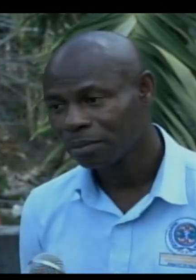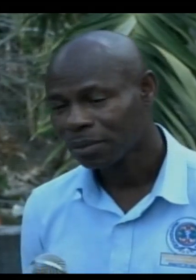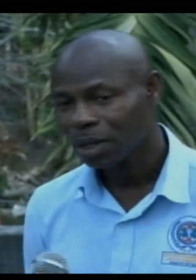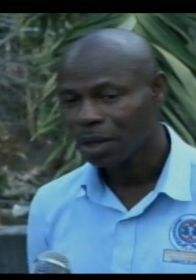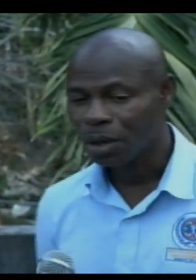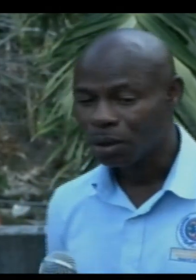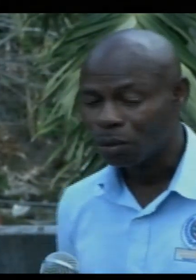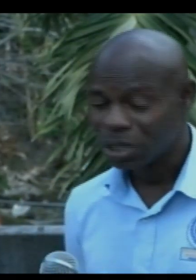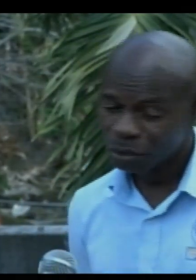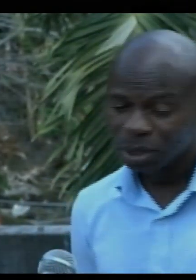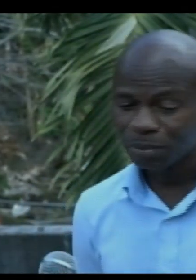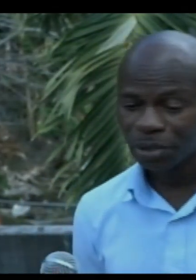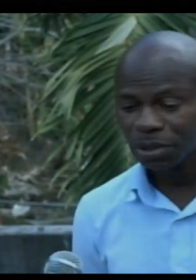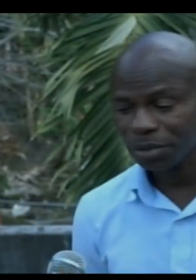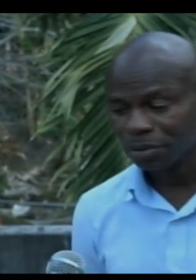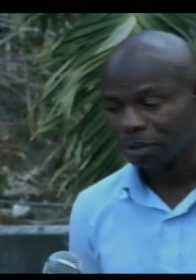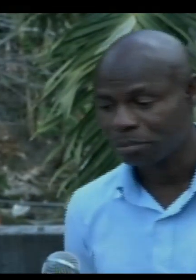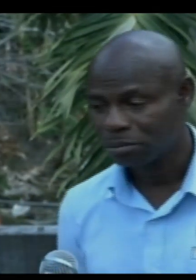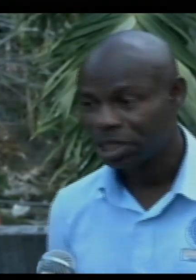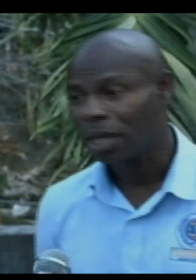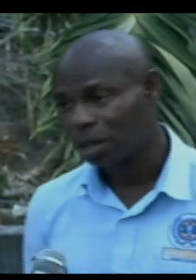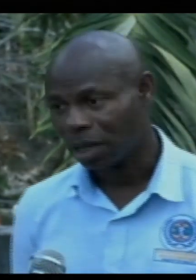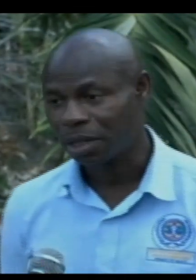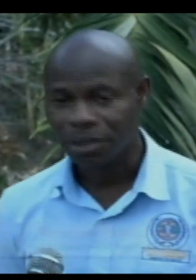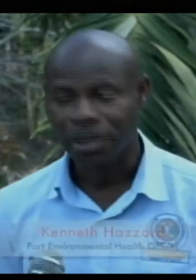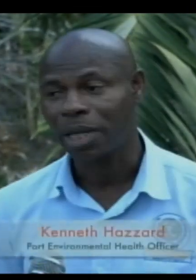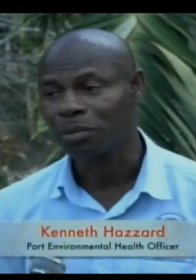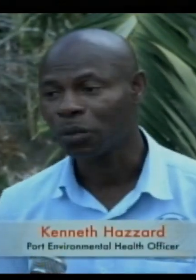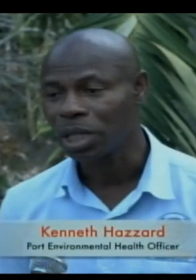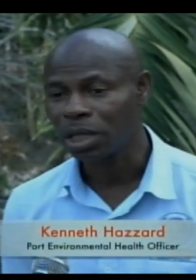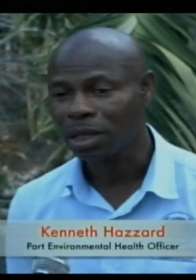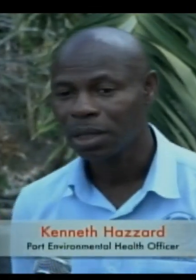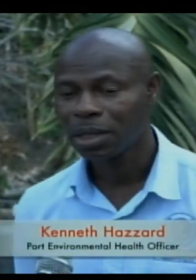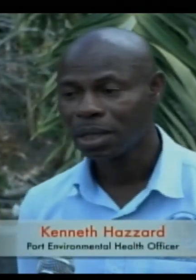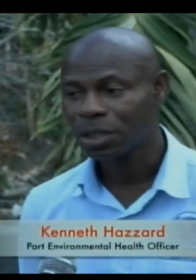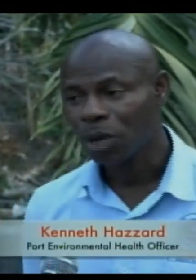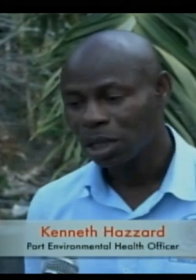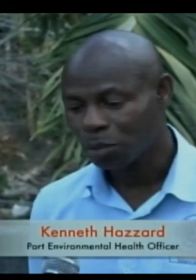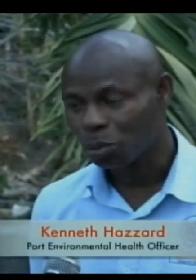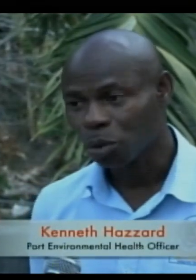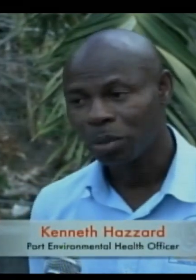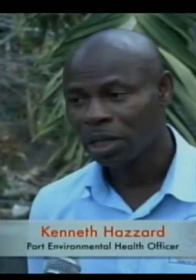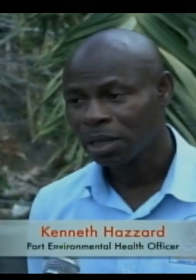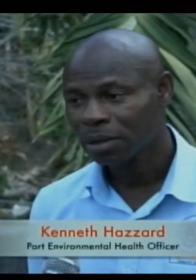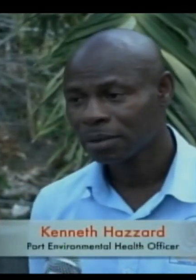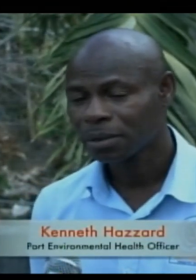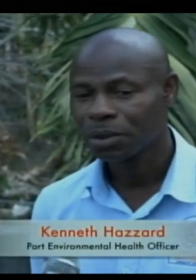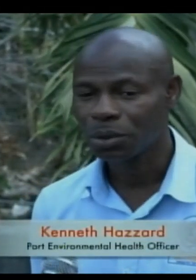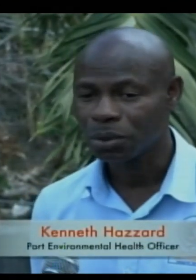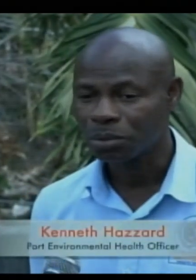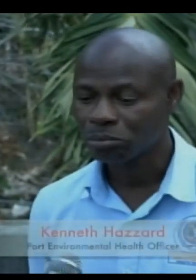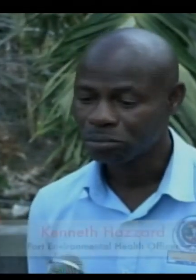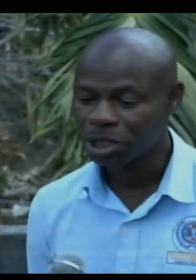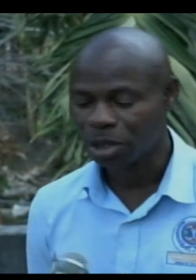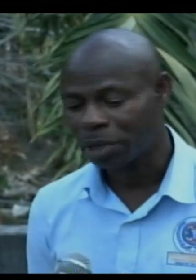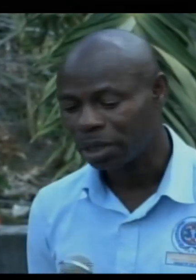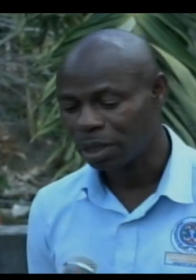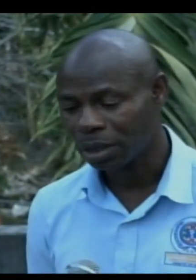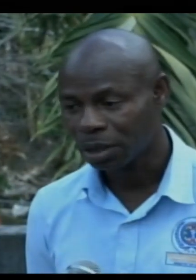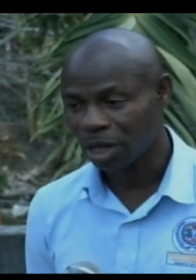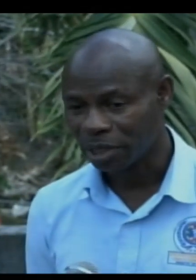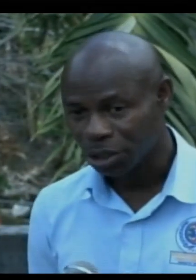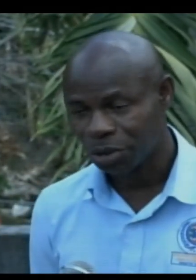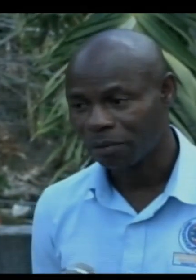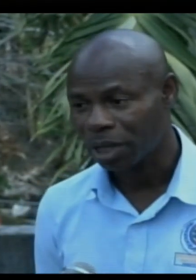nationalities. Once we see persons from China at this time, we do a little more probing to determine